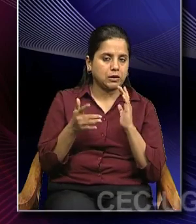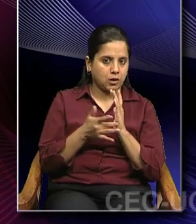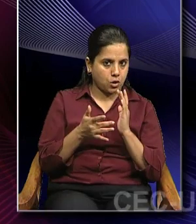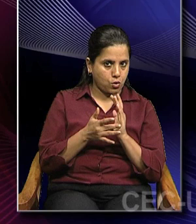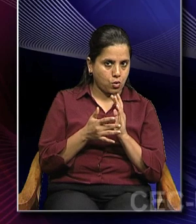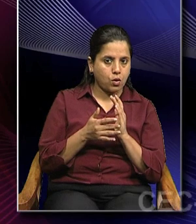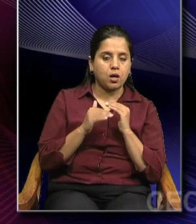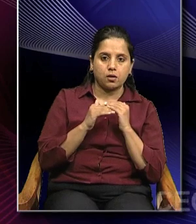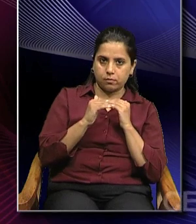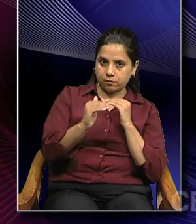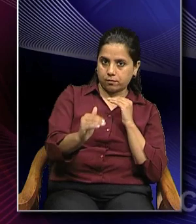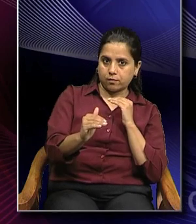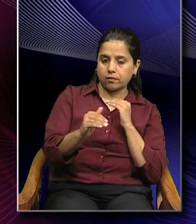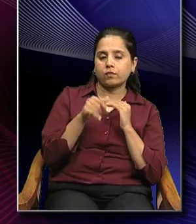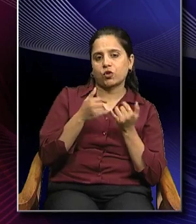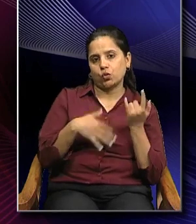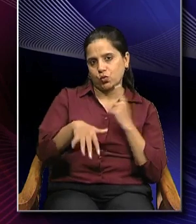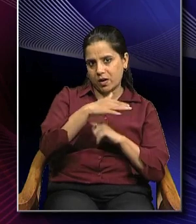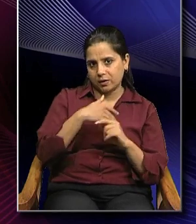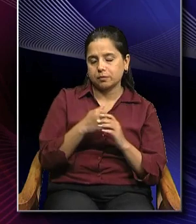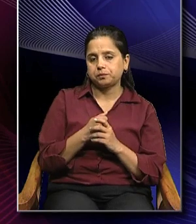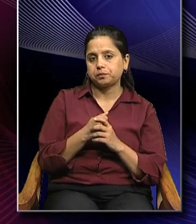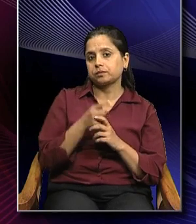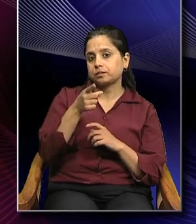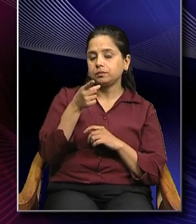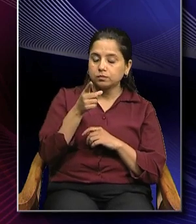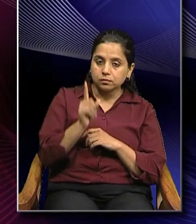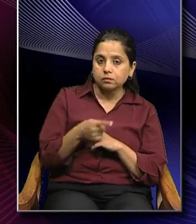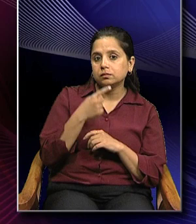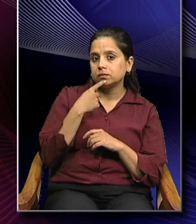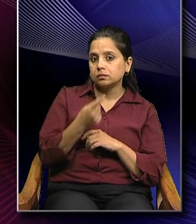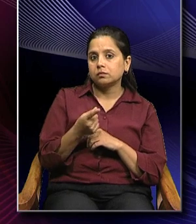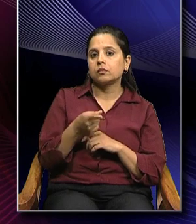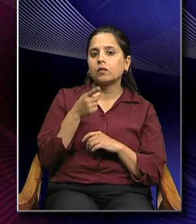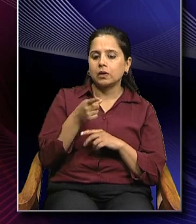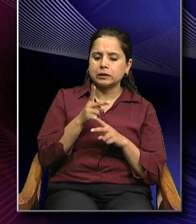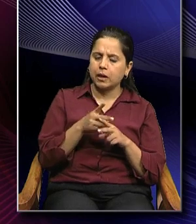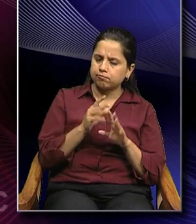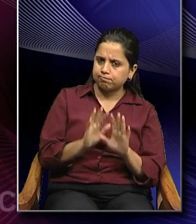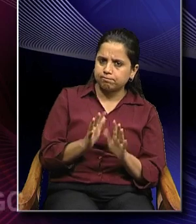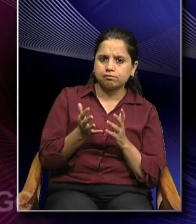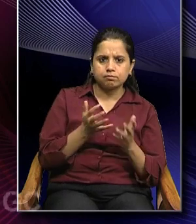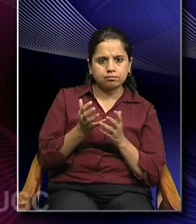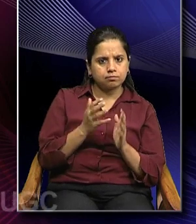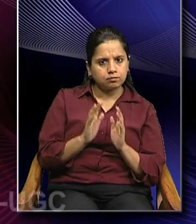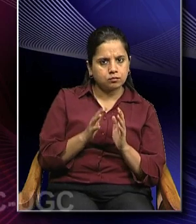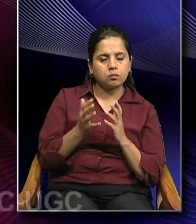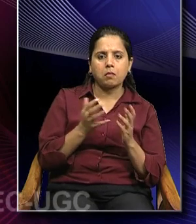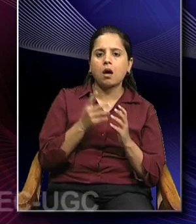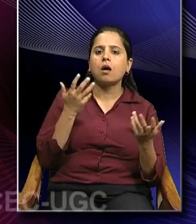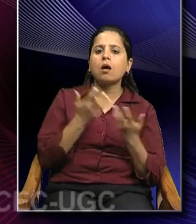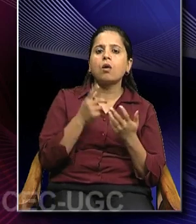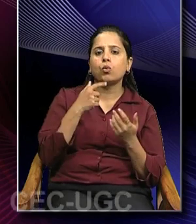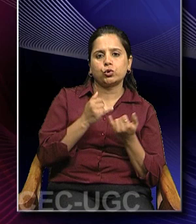technology, sustainability, and society. So you have to stay relevant in the marketplace, and market belongs to